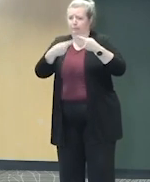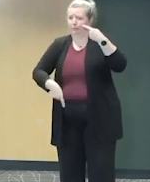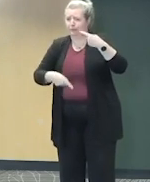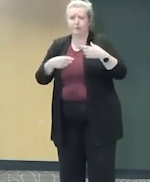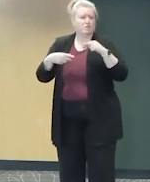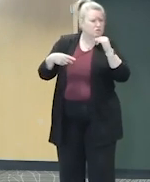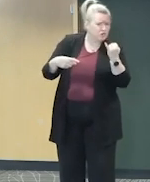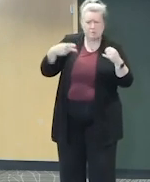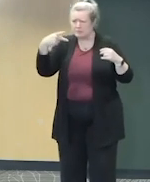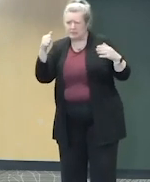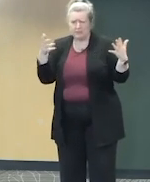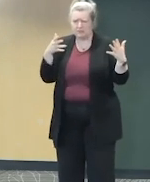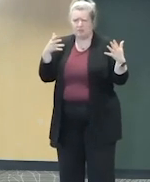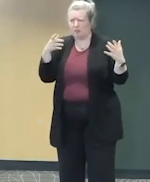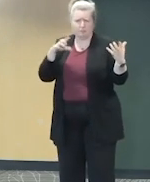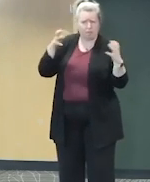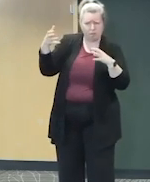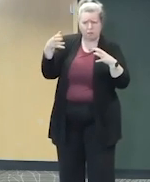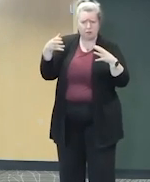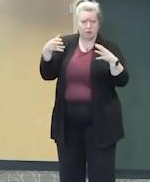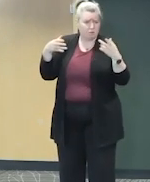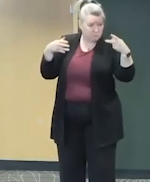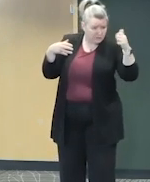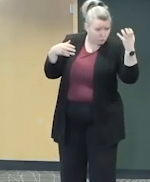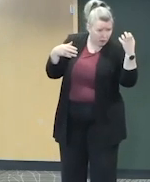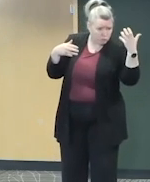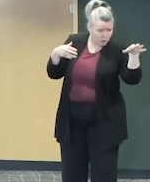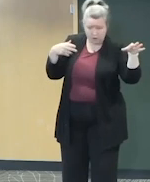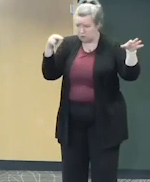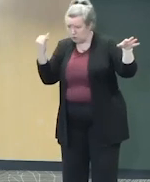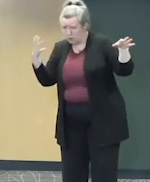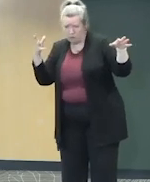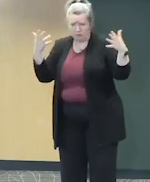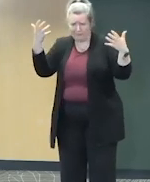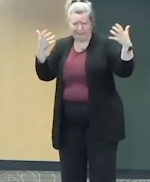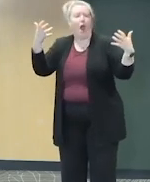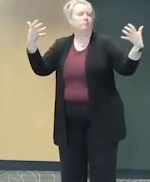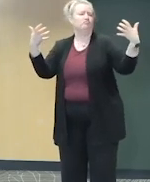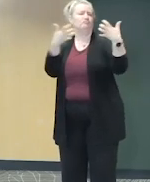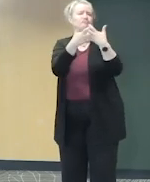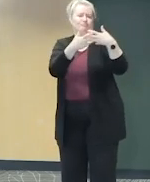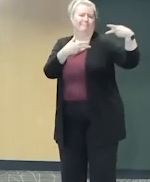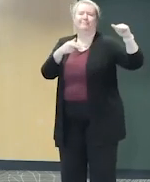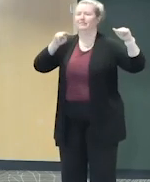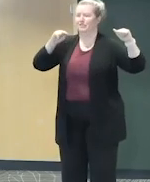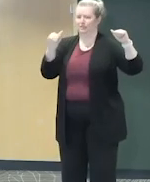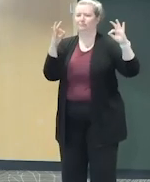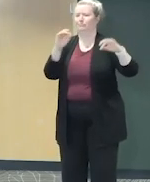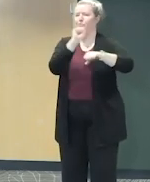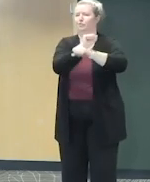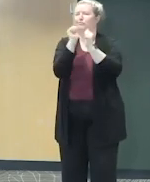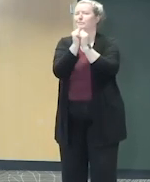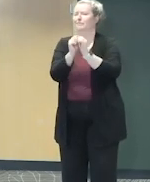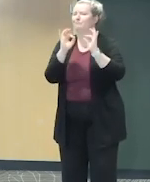into them, and if they do a move, vice versa. They have been terrific. Again, if you must travel, and please don't travel in those